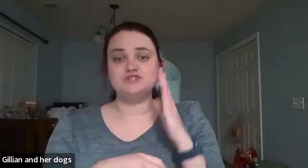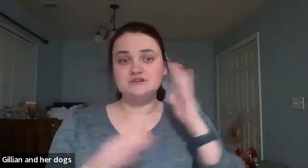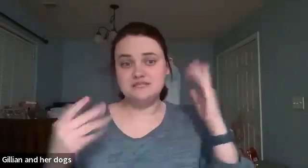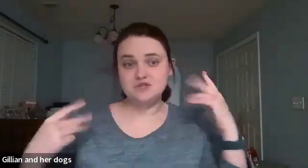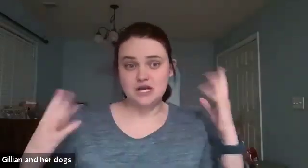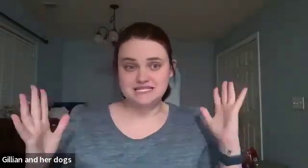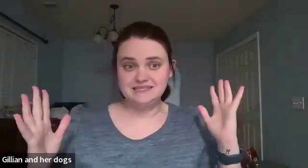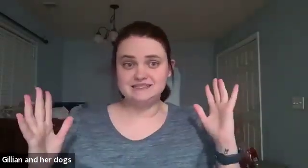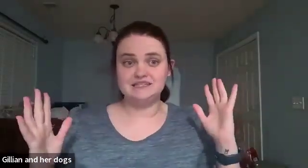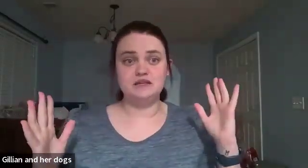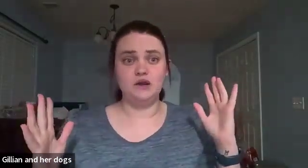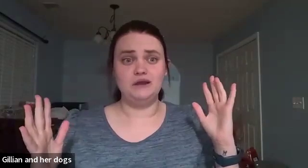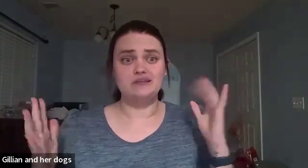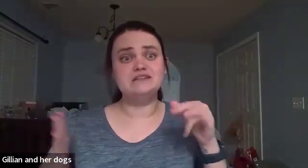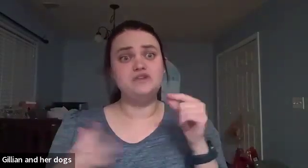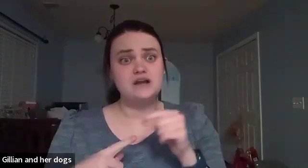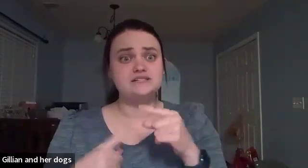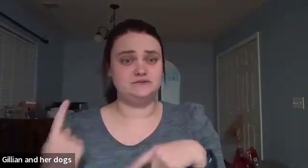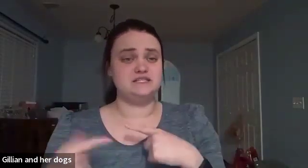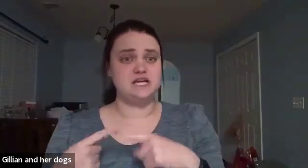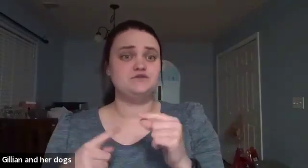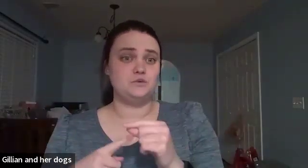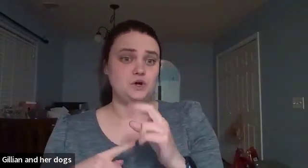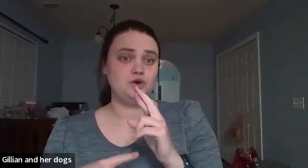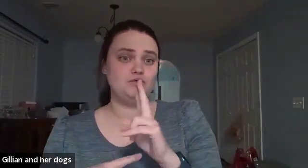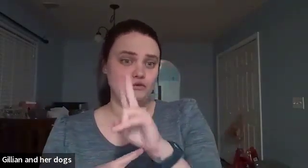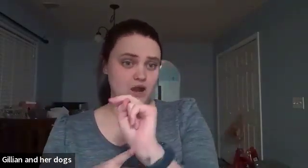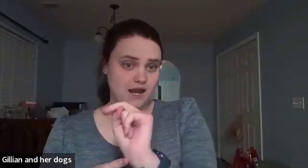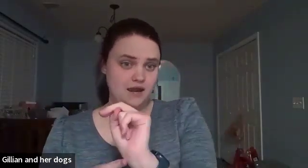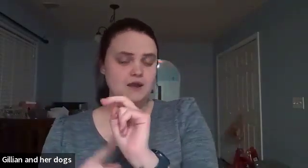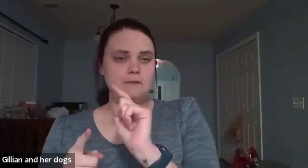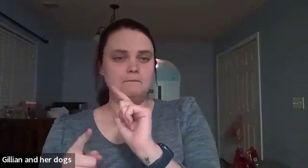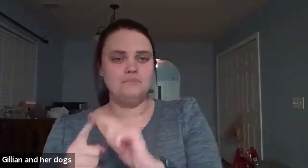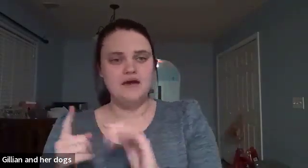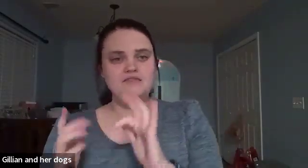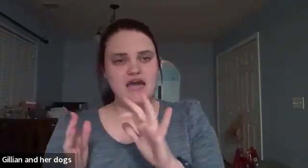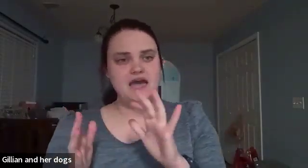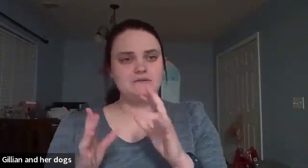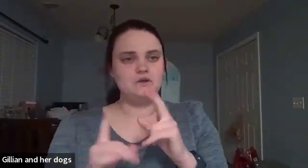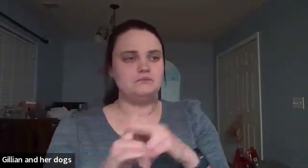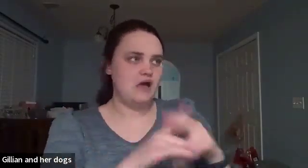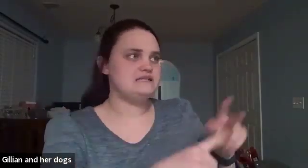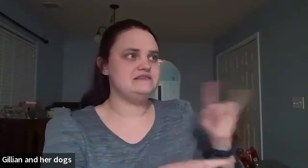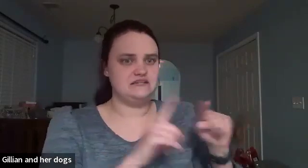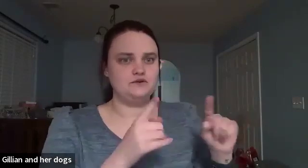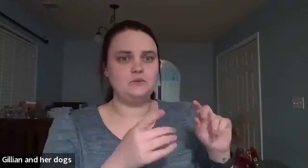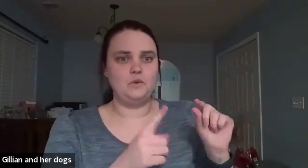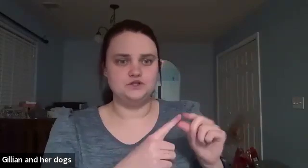which I know seems crazy because I could be like, okay, well, that's a lot of different signs for the word run, but that would apply to the different words